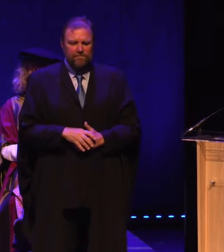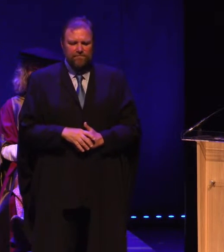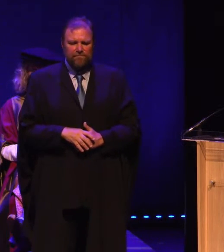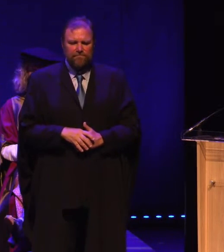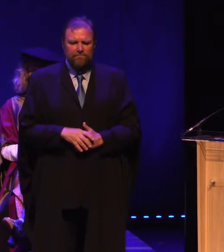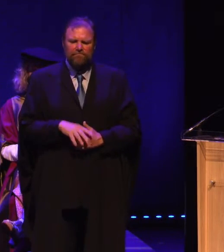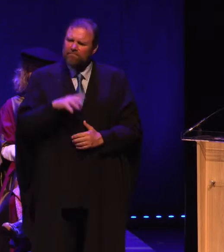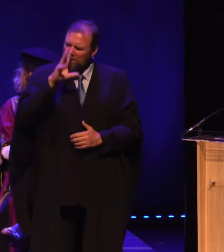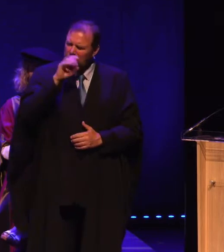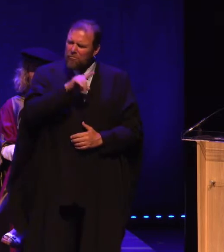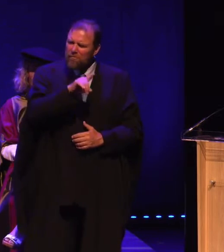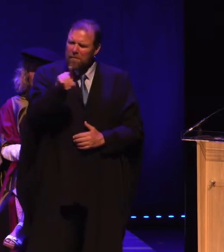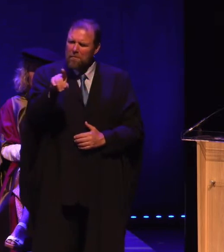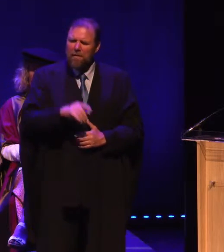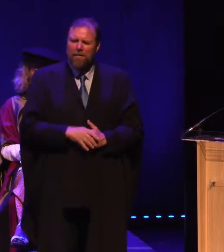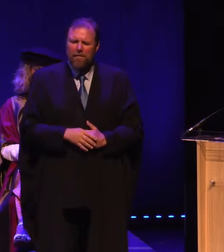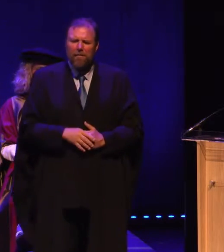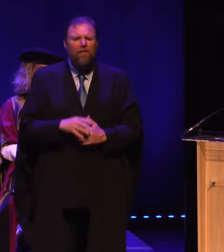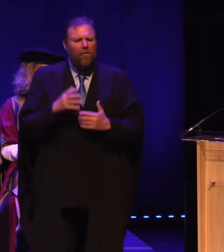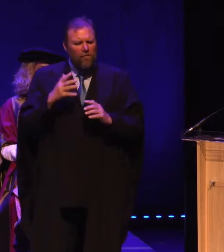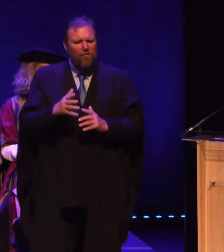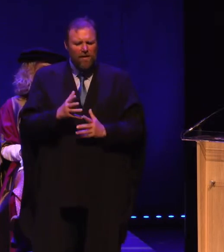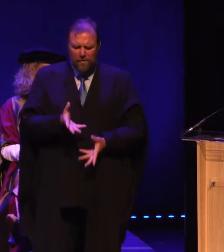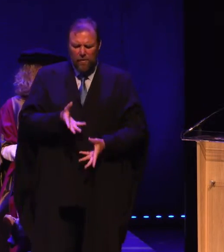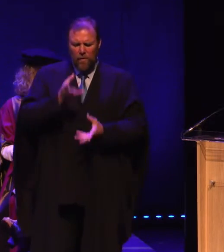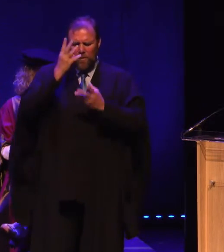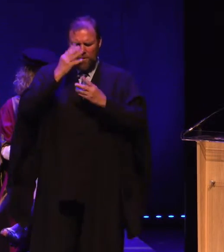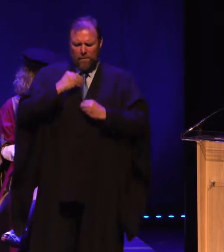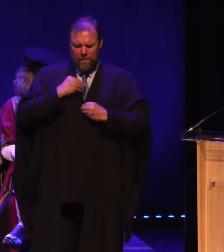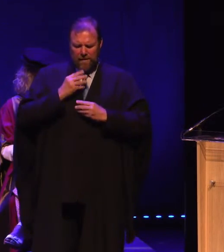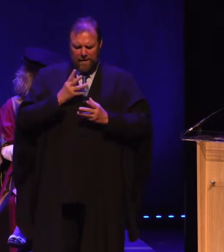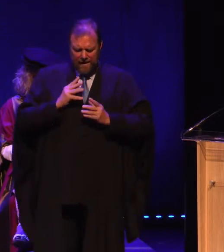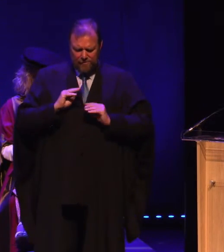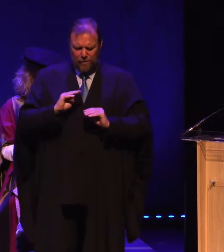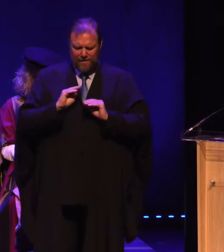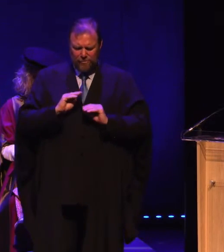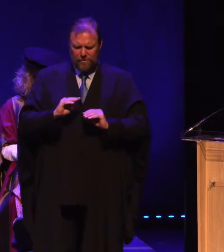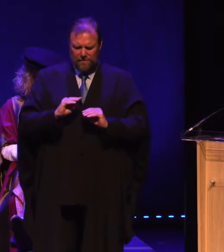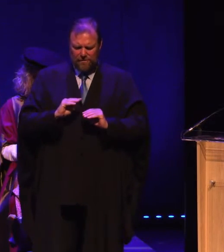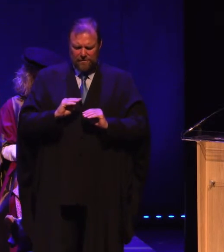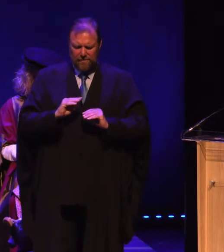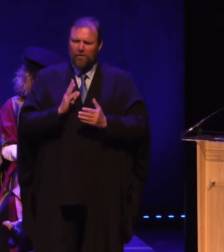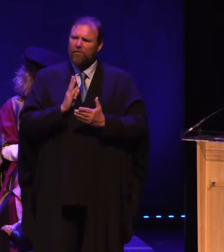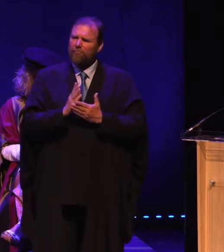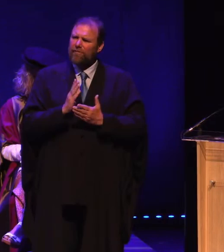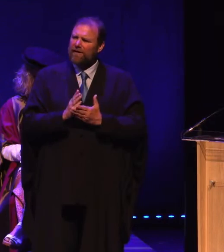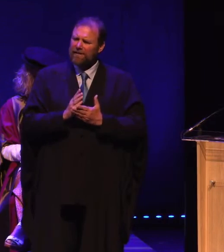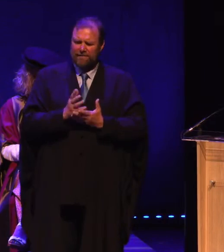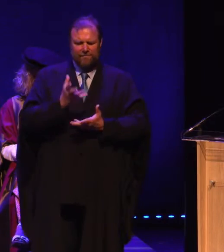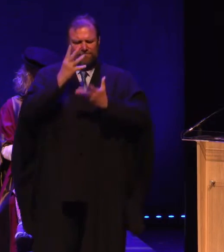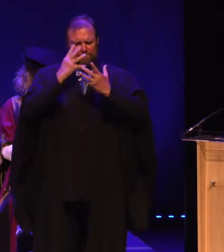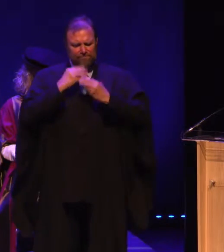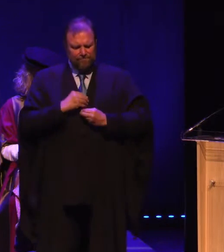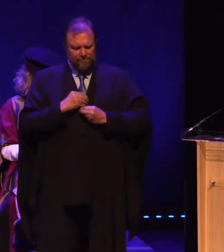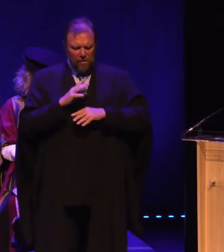Remember, class, you've acquired an education and a set of professional skills